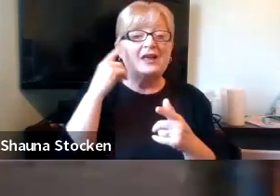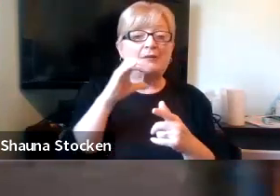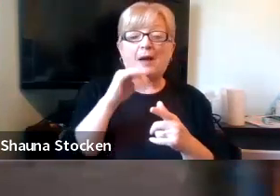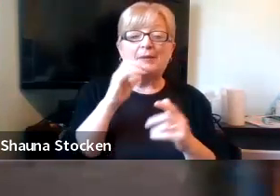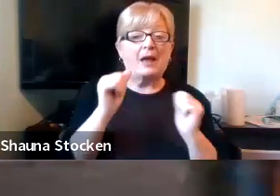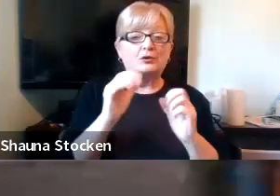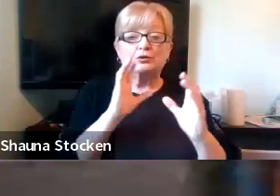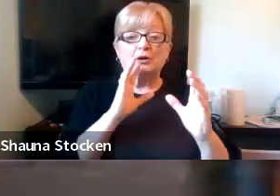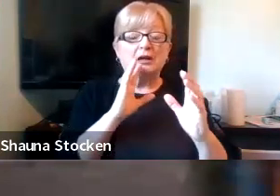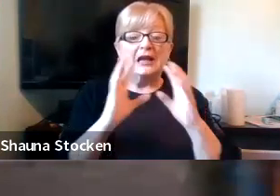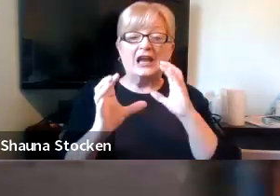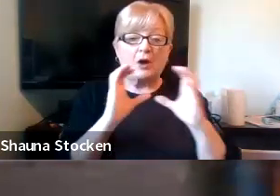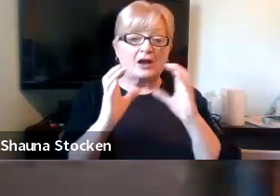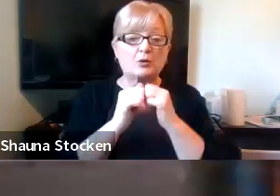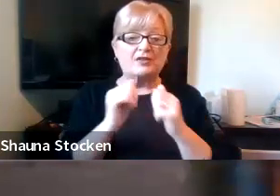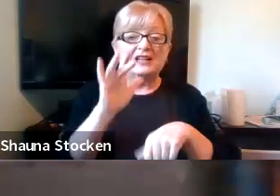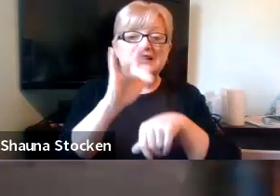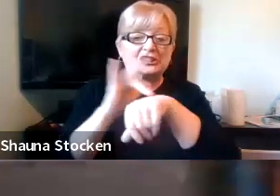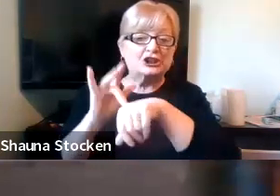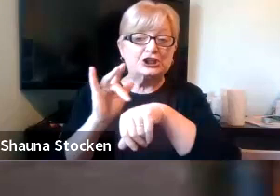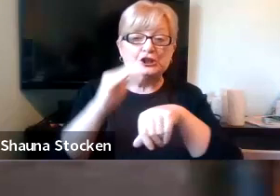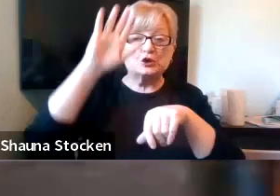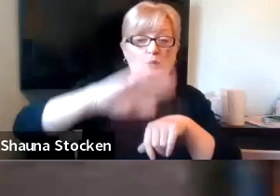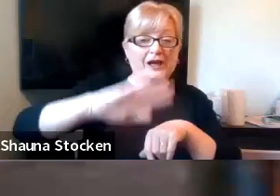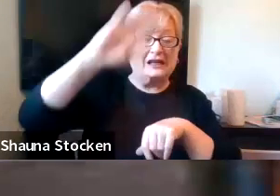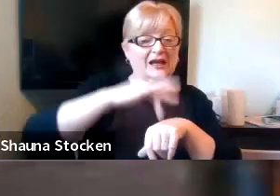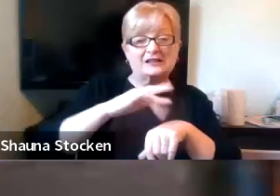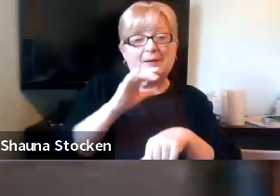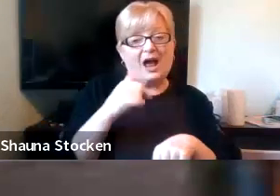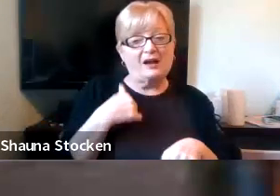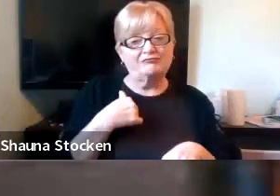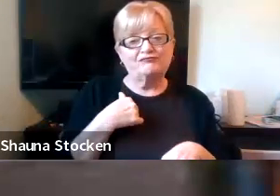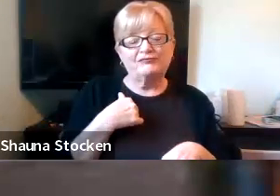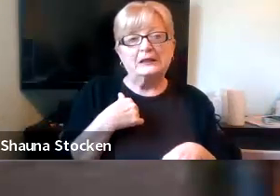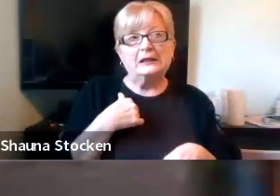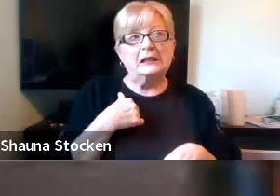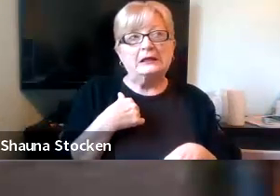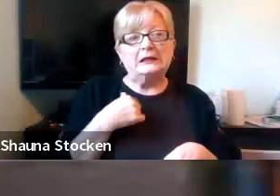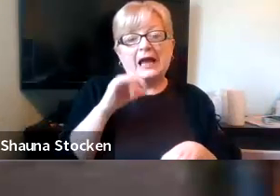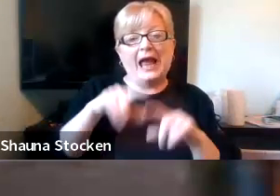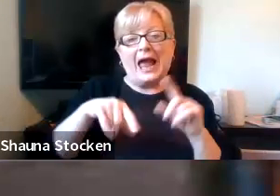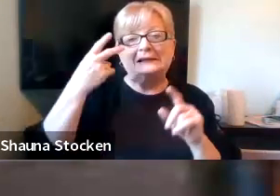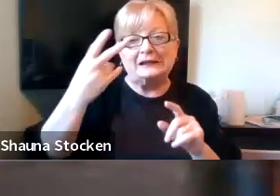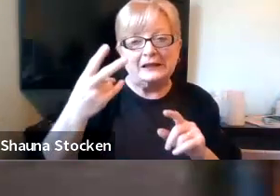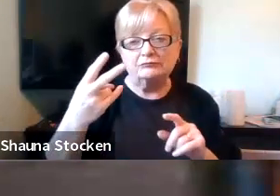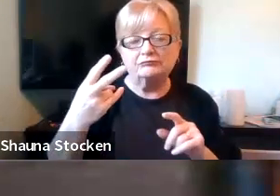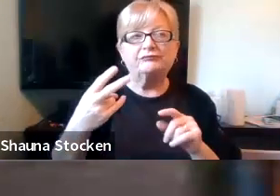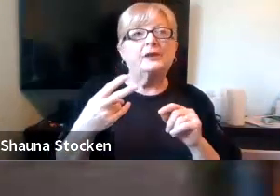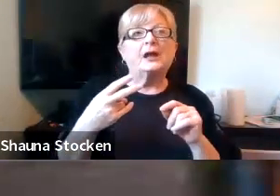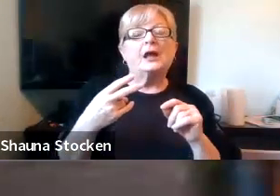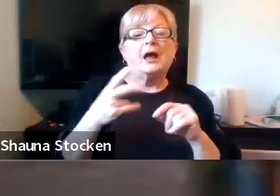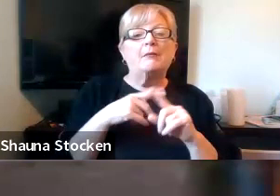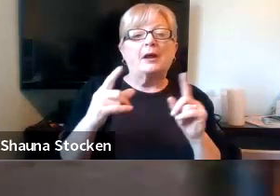the touch screen, but if it is like most other apps, there is generally, hopefully, a lot